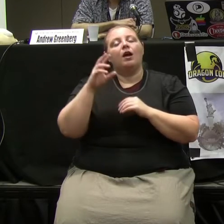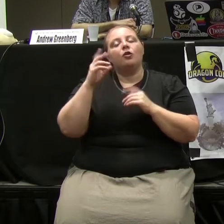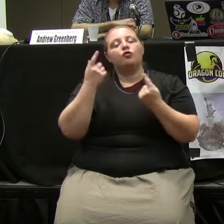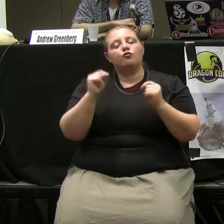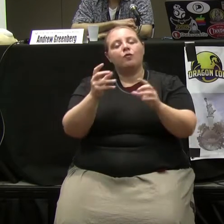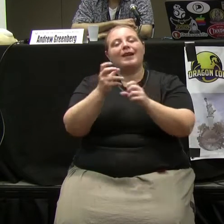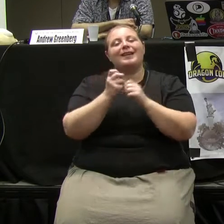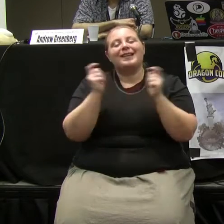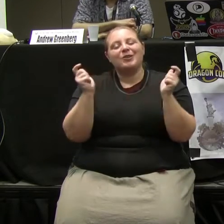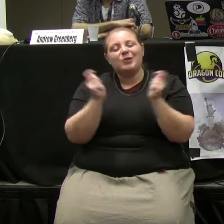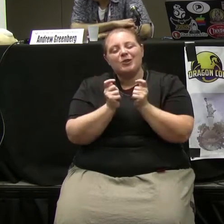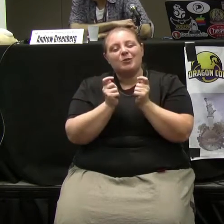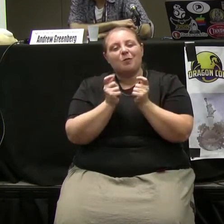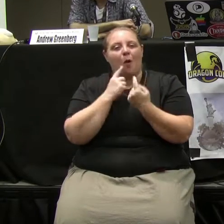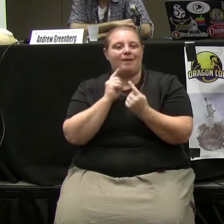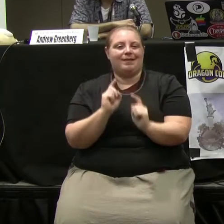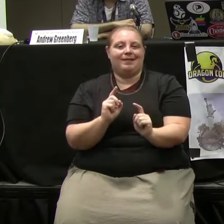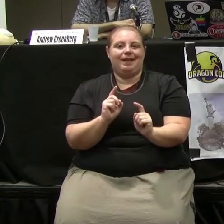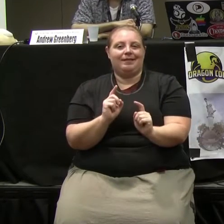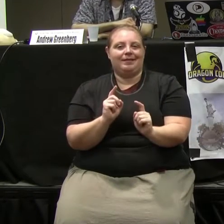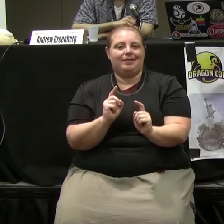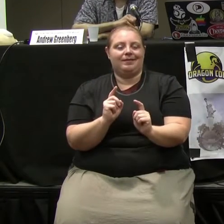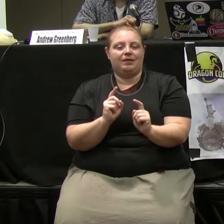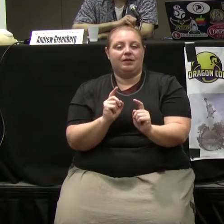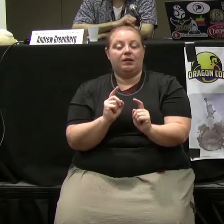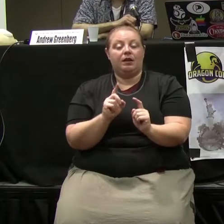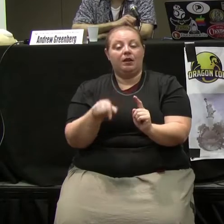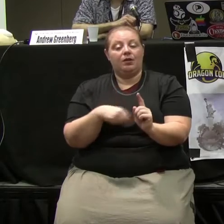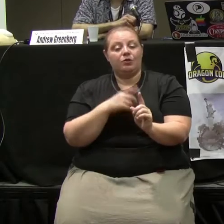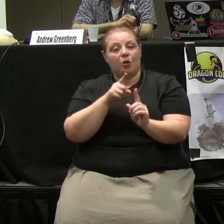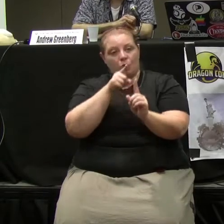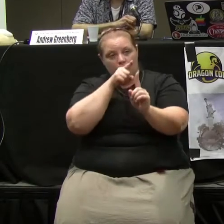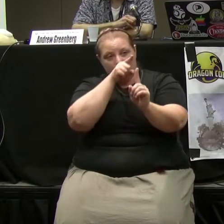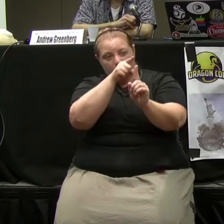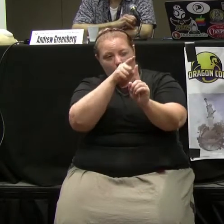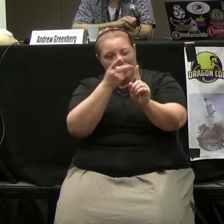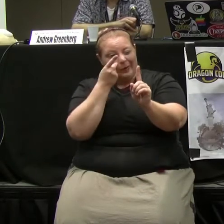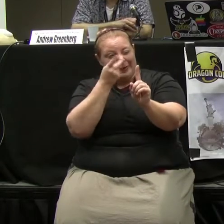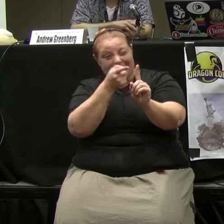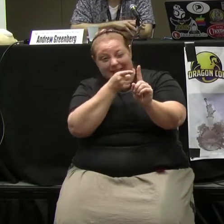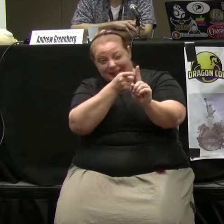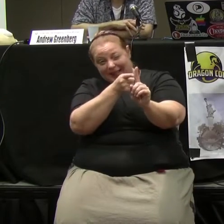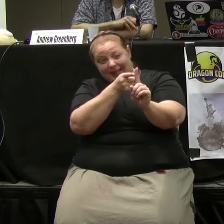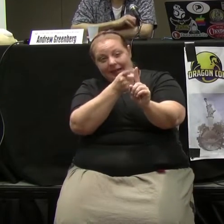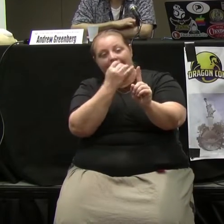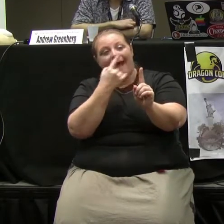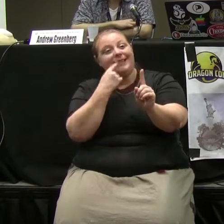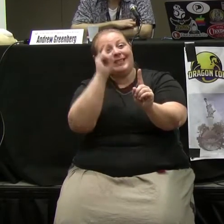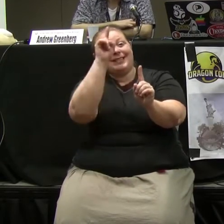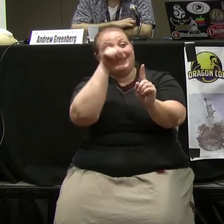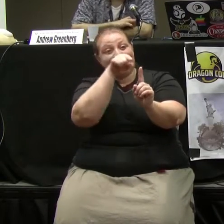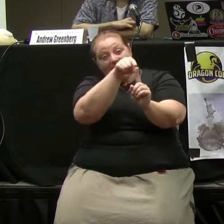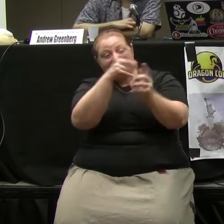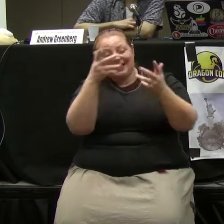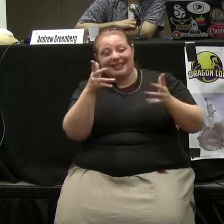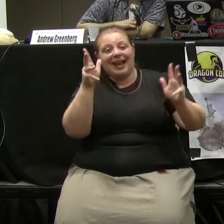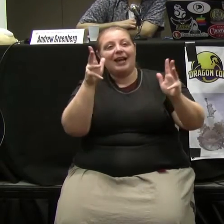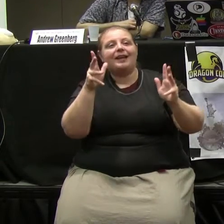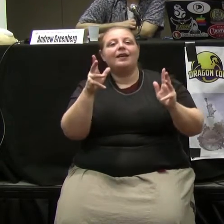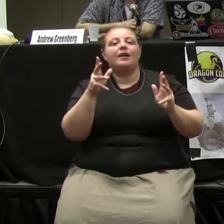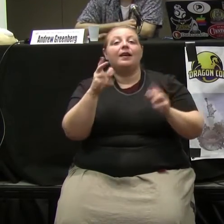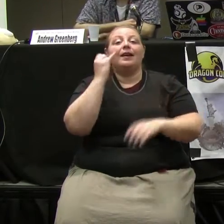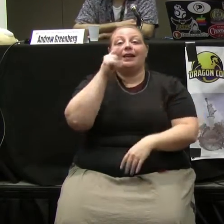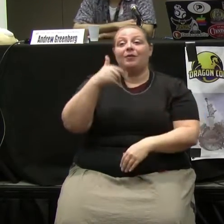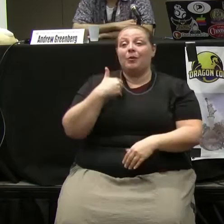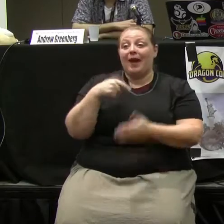victories. Wait, hey, work toward them, and when you see them, take great pleasure in them. If you can get paid doing